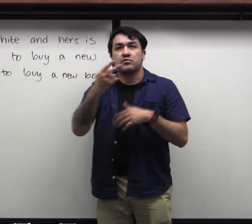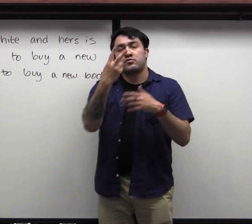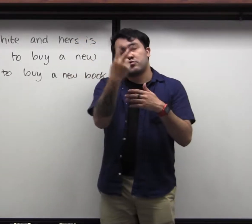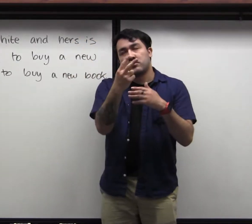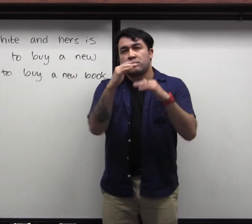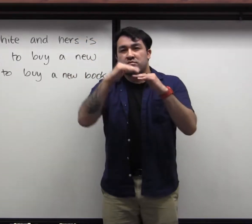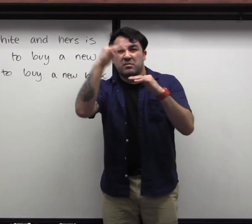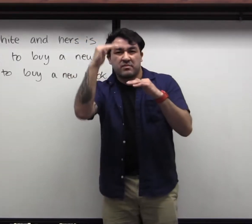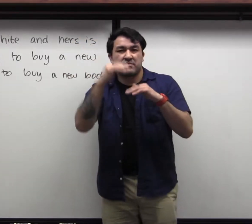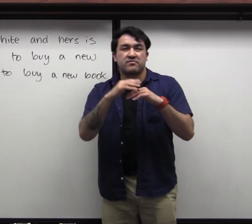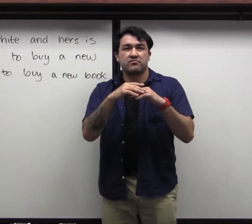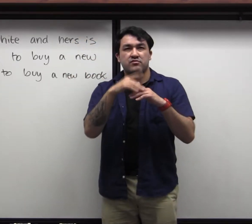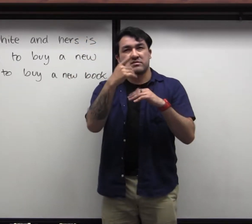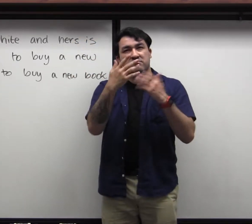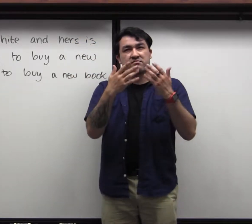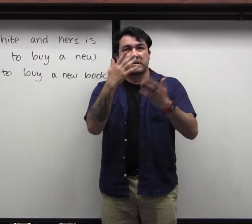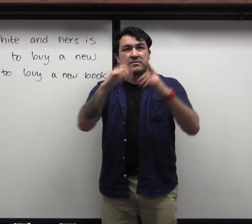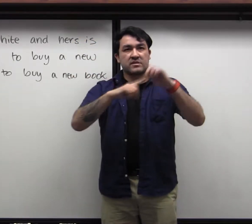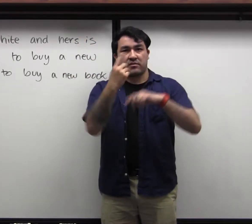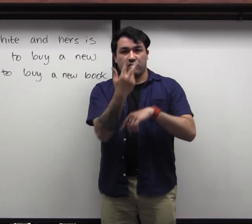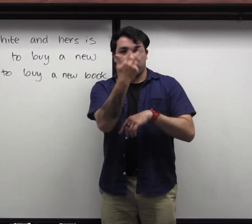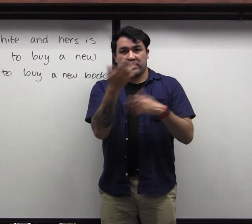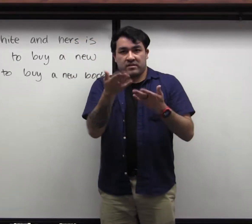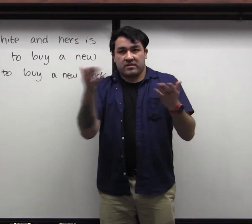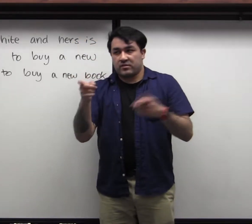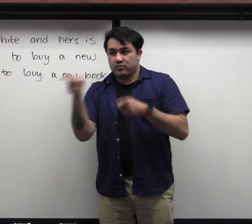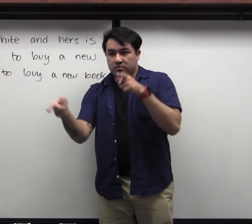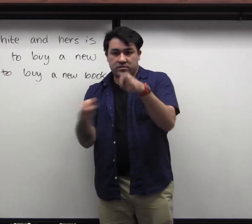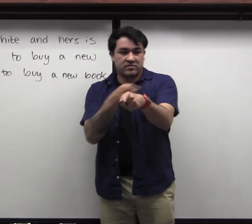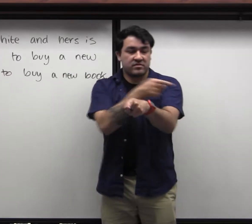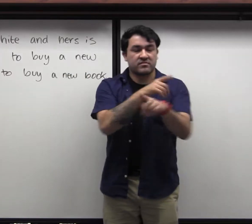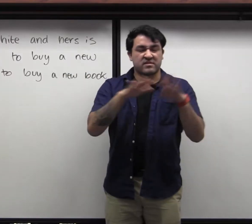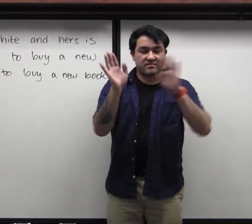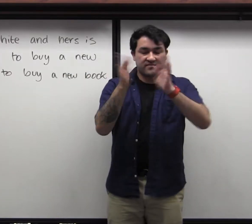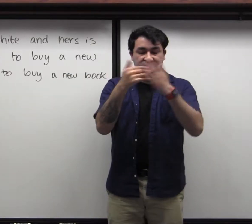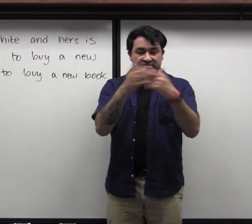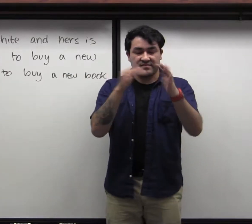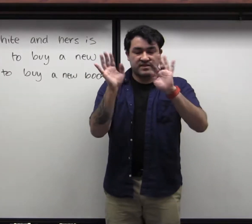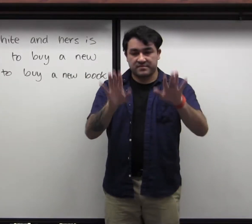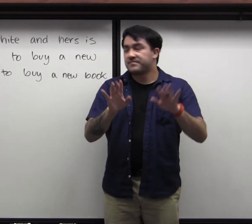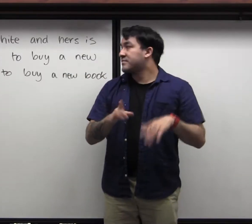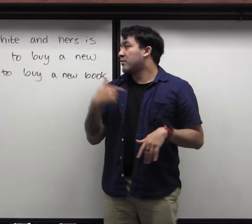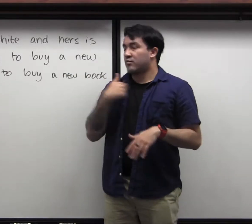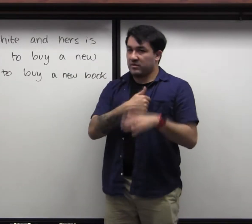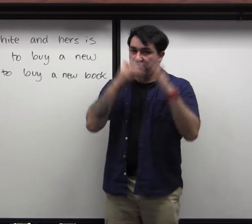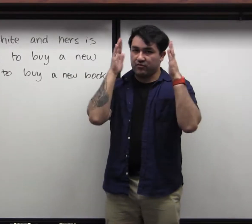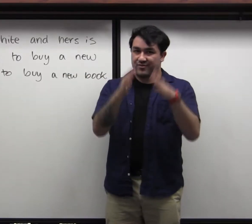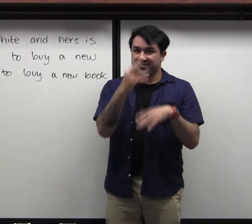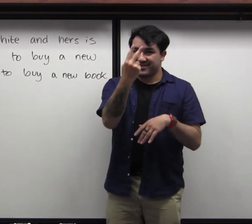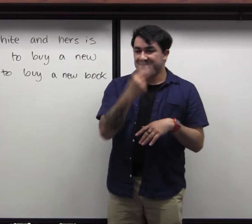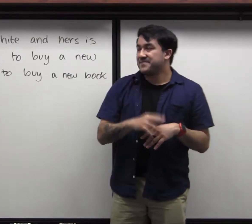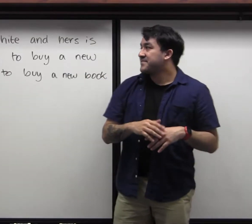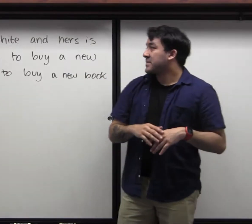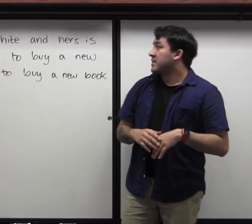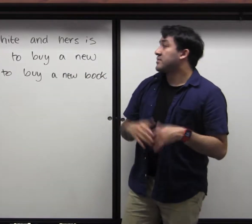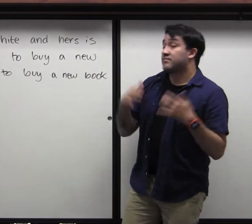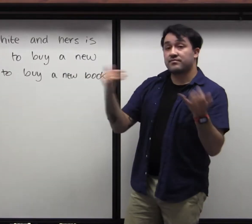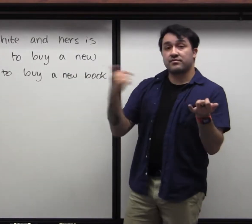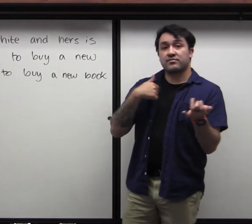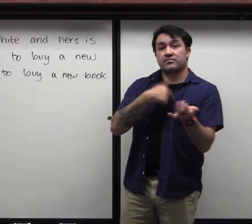in general. And you can do this with usually two, you can do this with three things, but that's a different story. We're really just focusing on